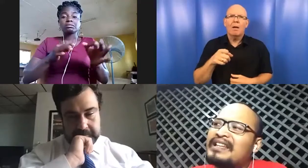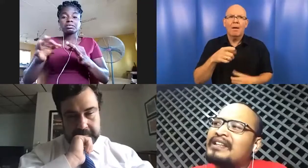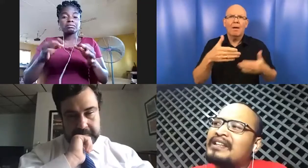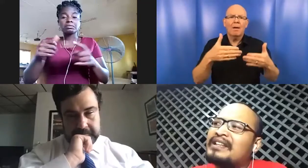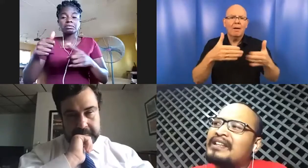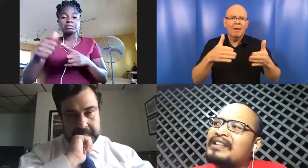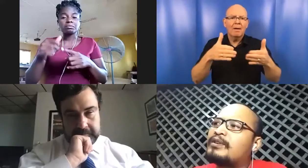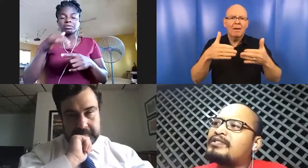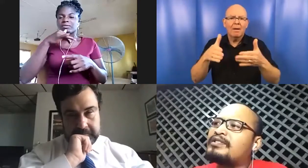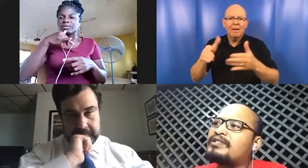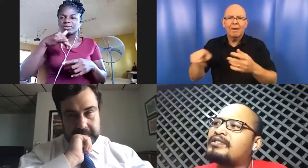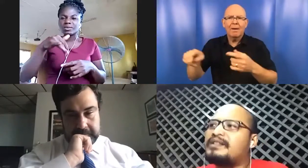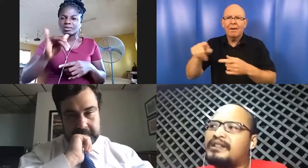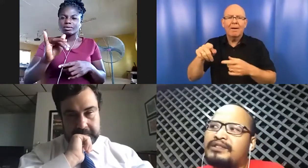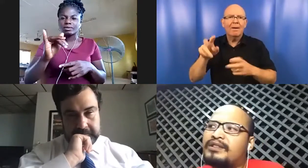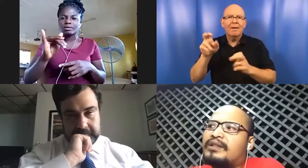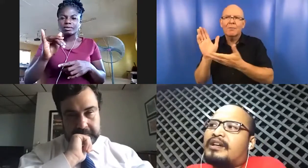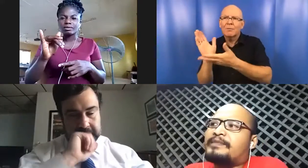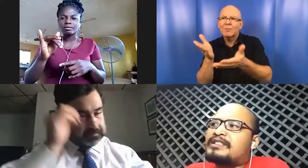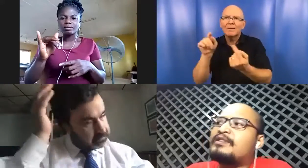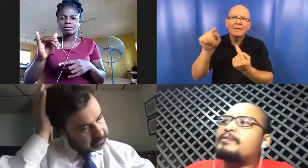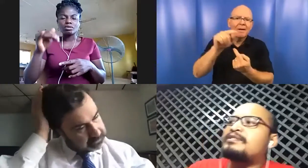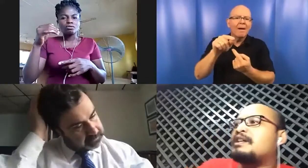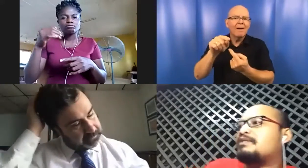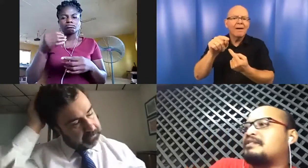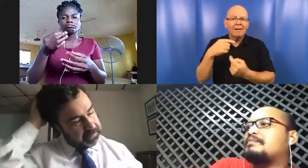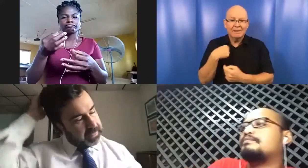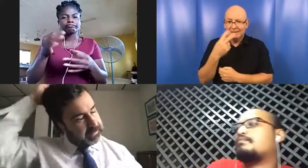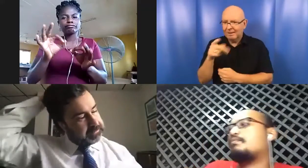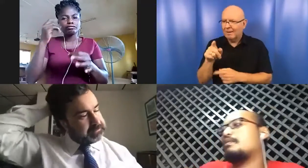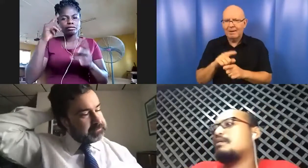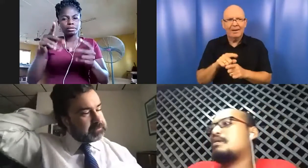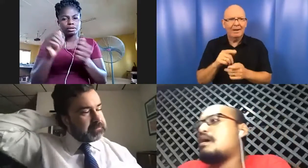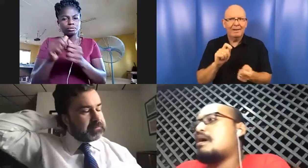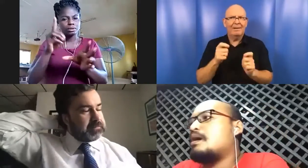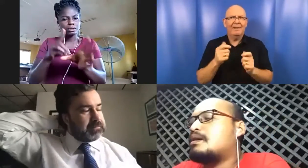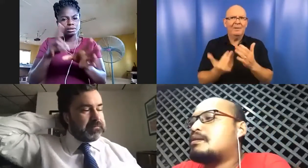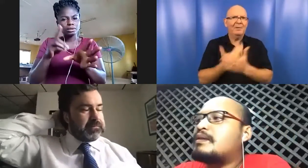yet inclusively for persons with disabilities, especially for persons with autism.